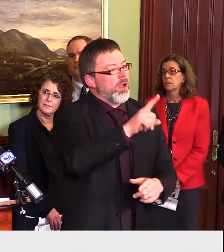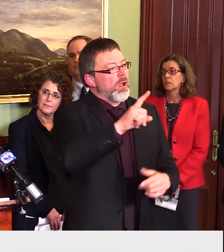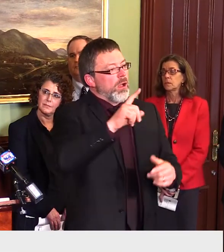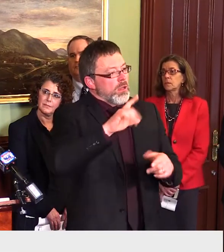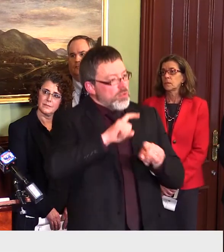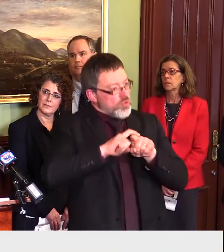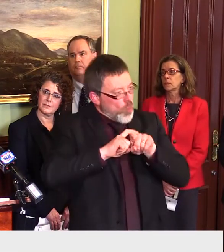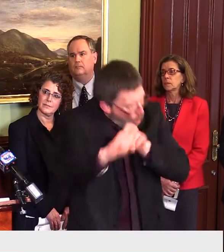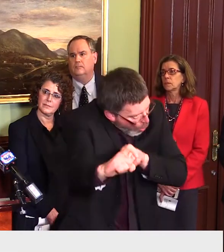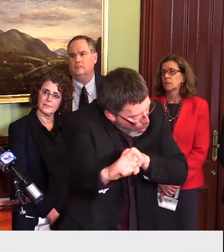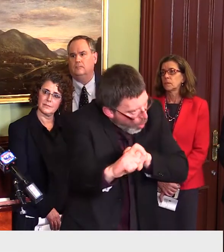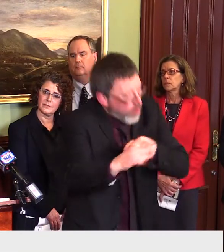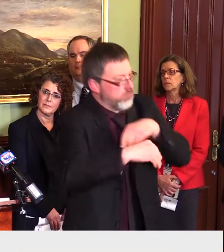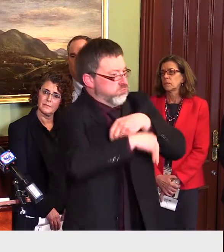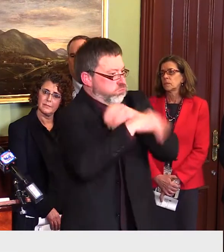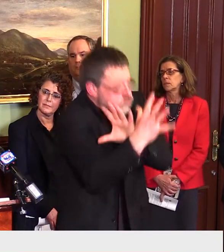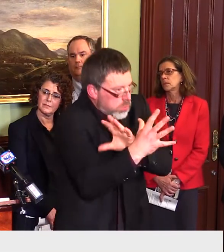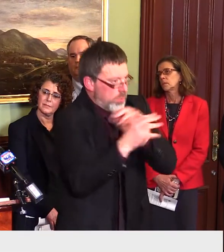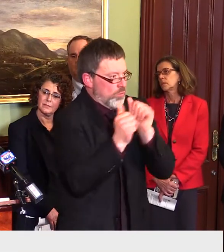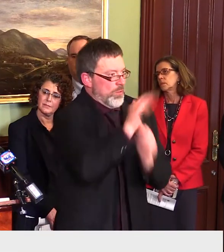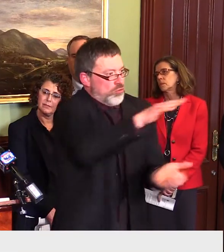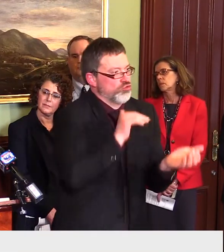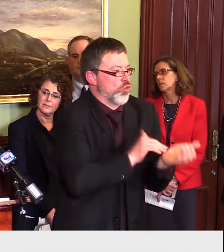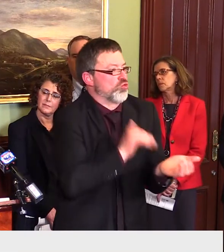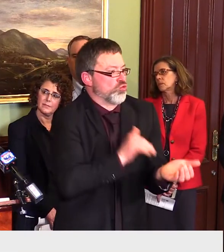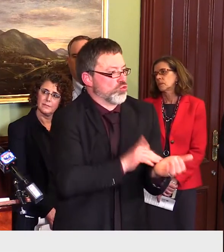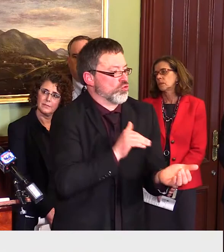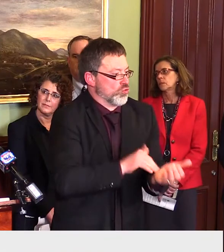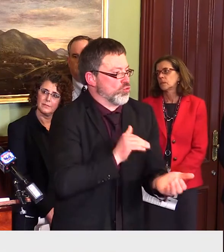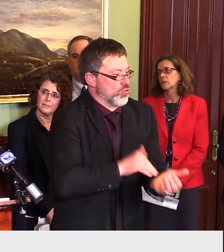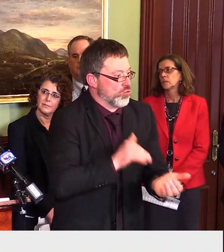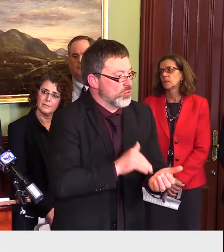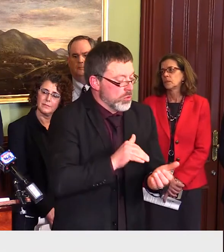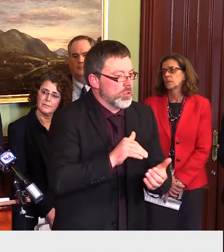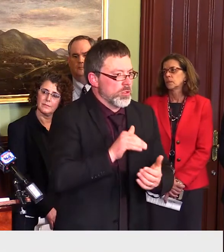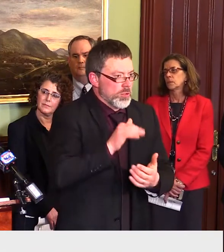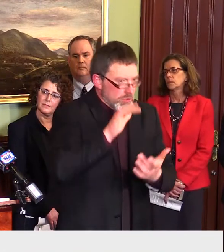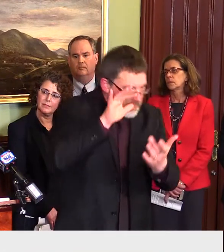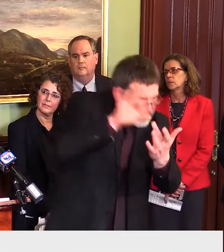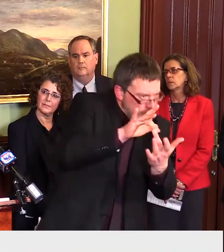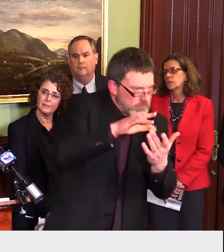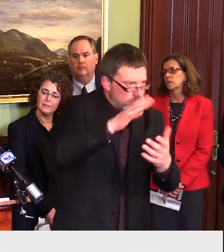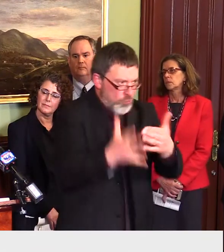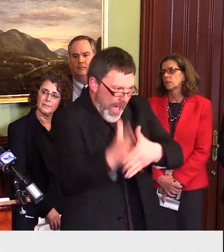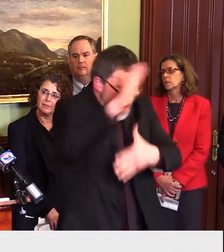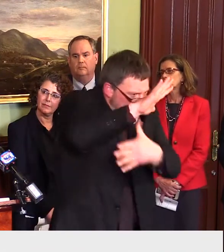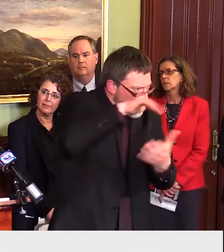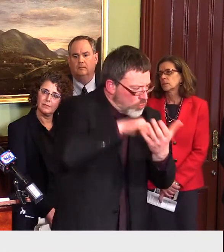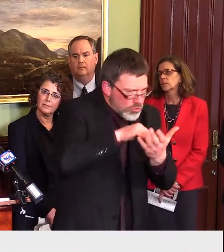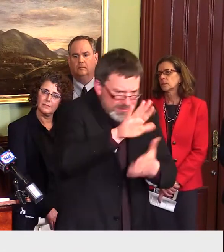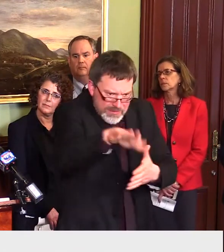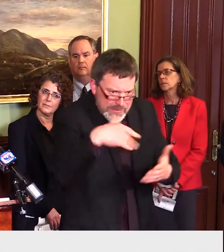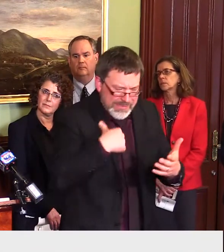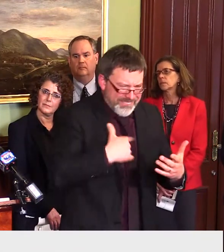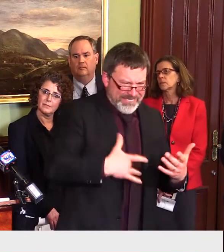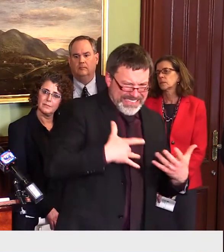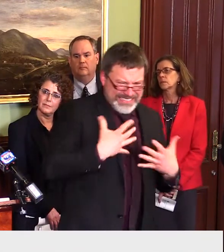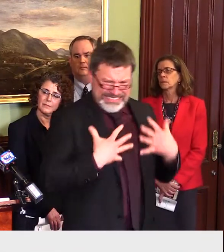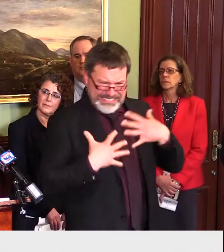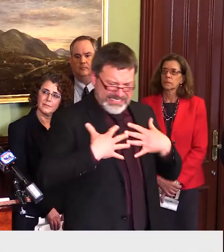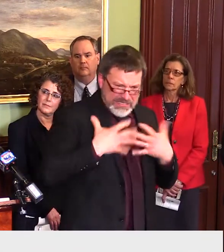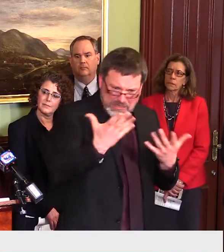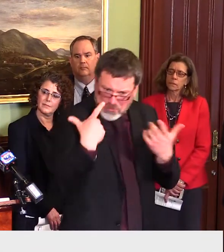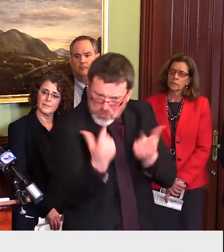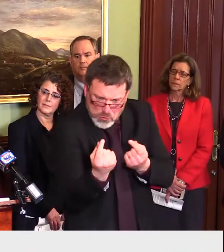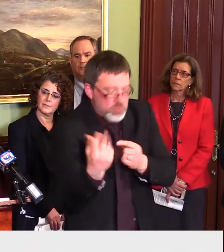augmented by other labs who have been provided permission and certification to do this kind of